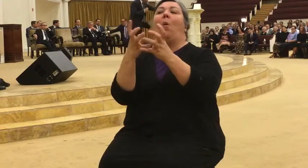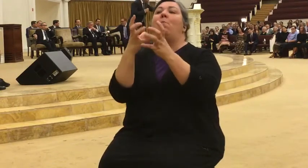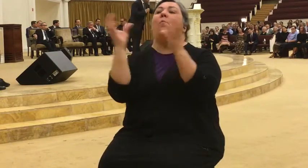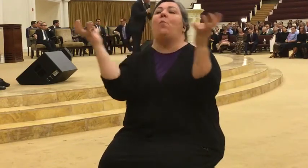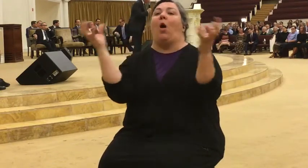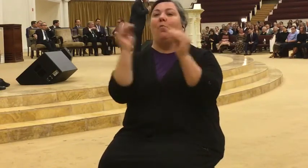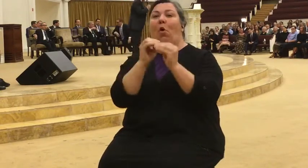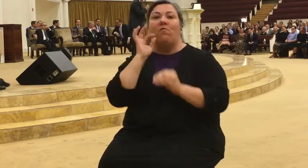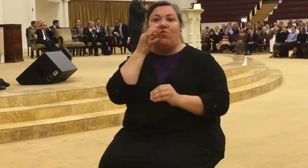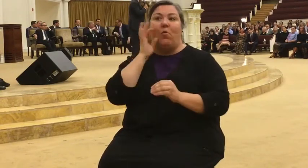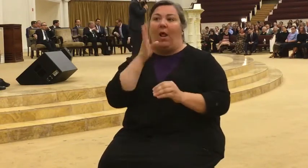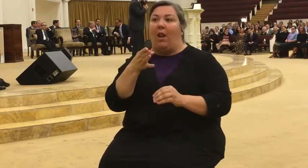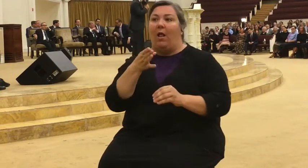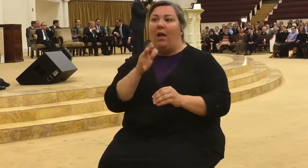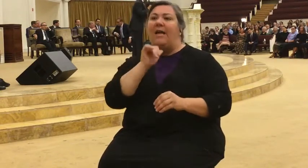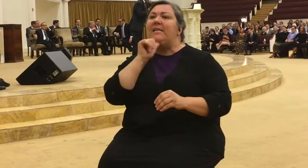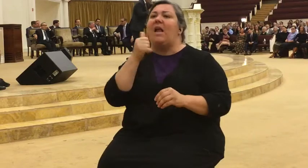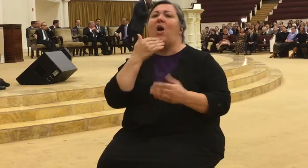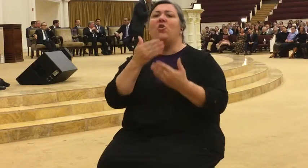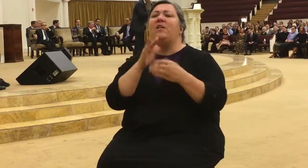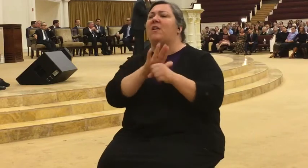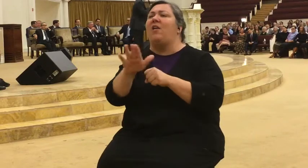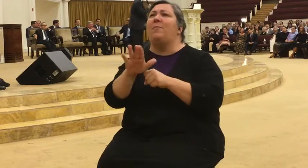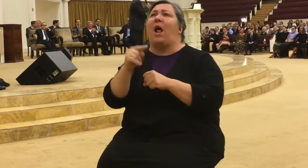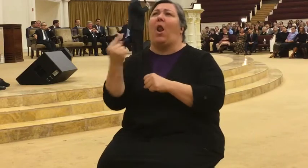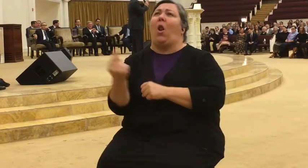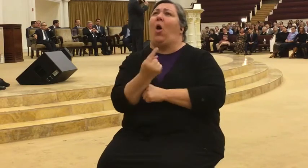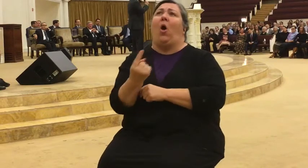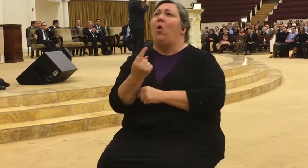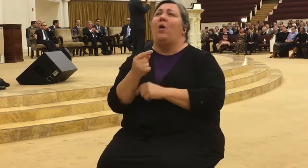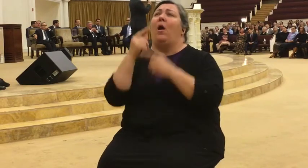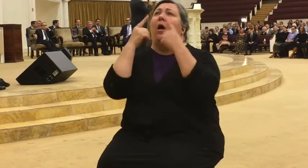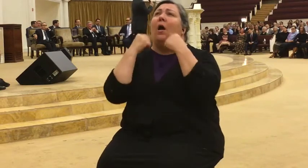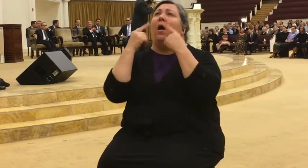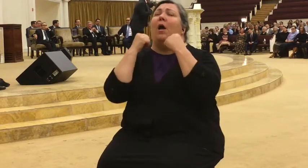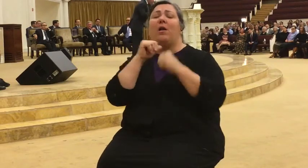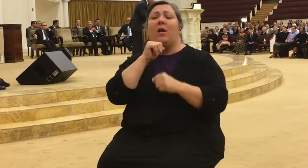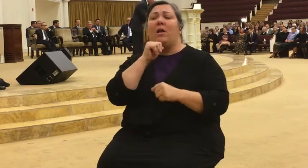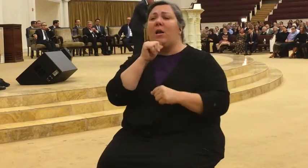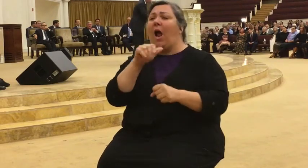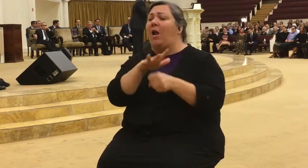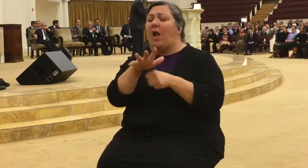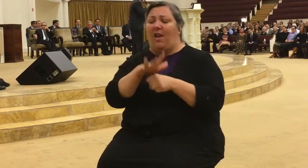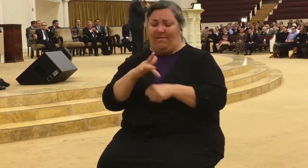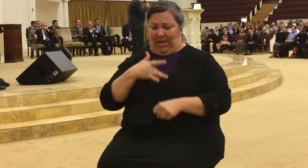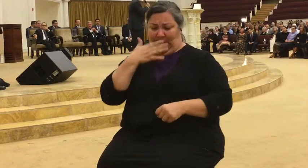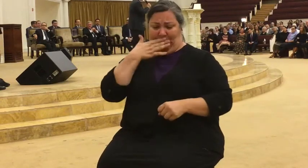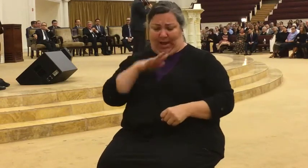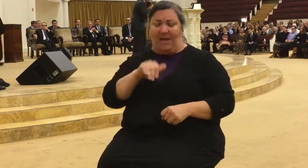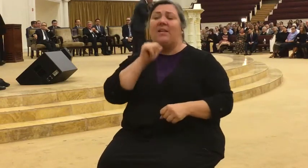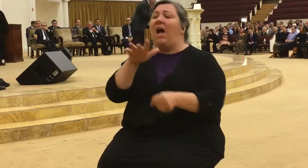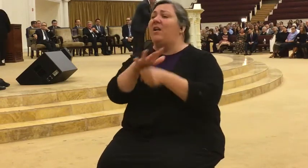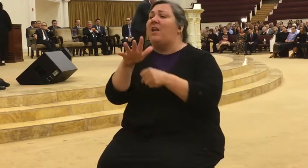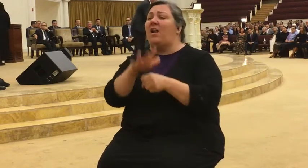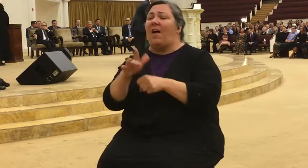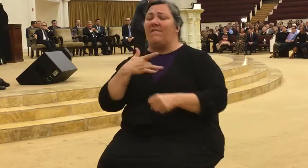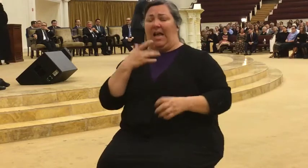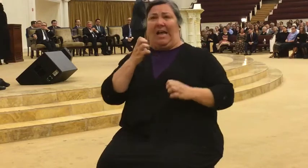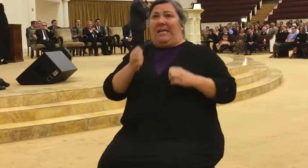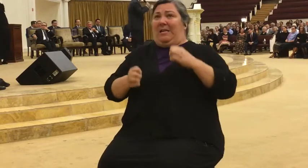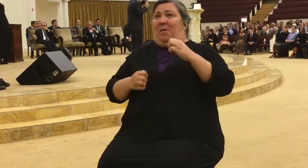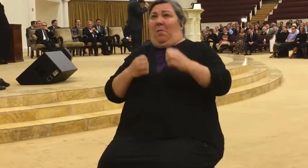be alone with God. It's not just enough to cry about it. It's not enough to just feel bad about it. It's not enough to just get emotional